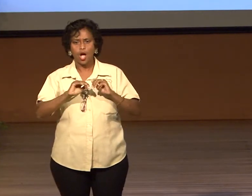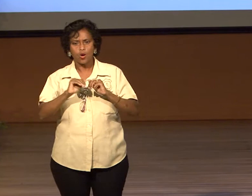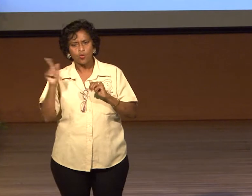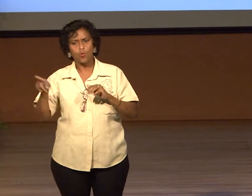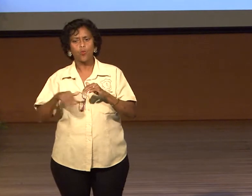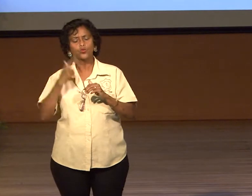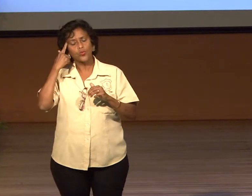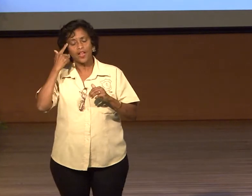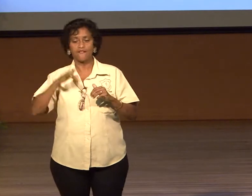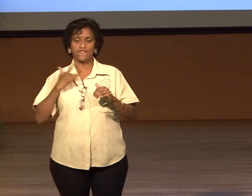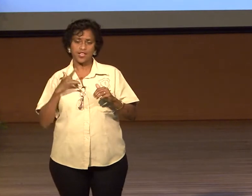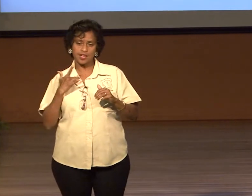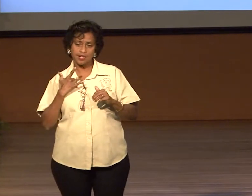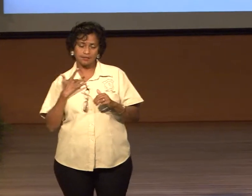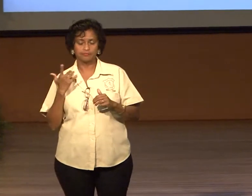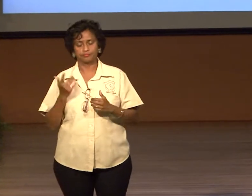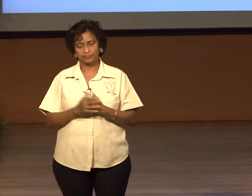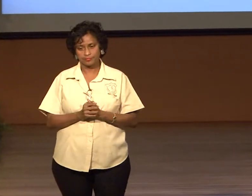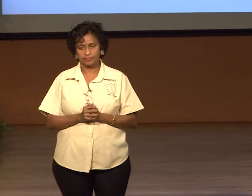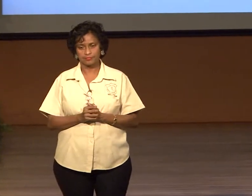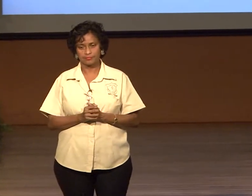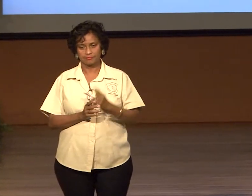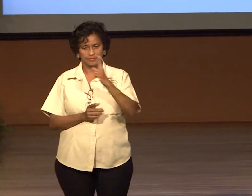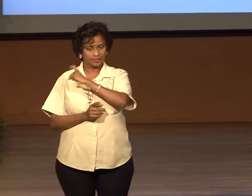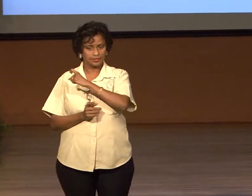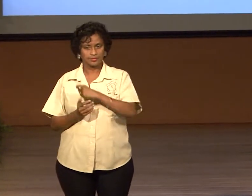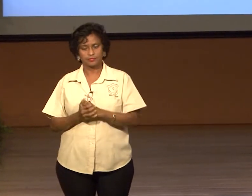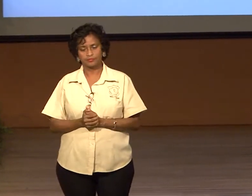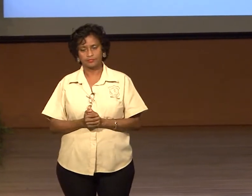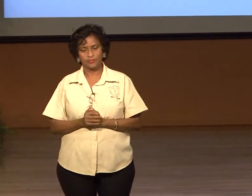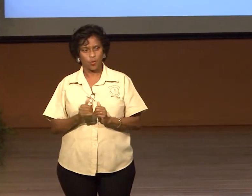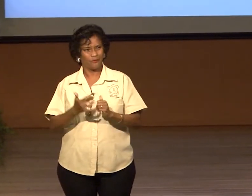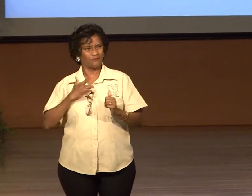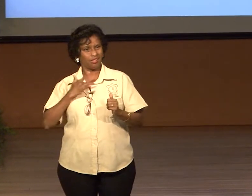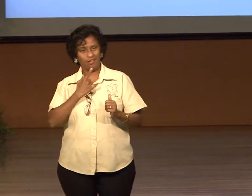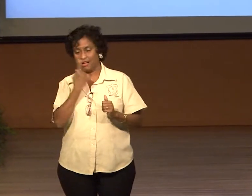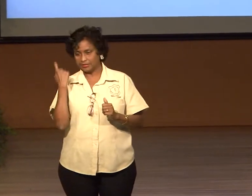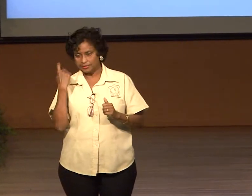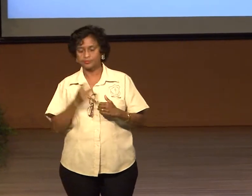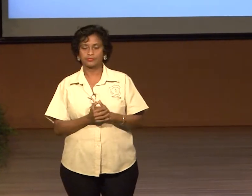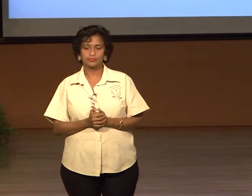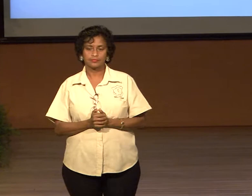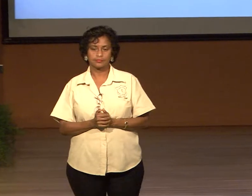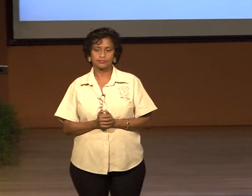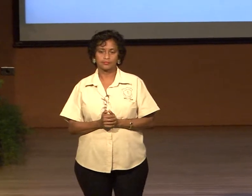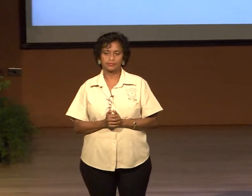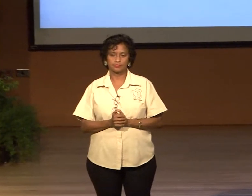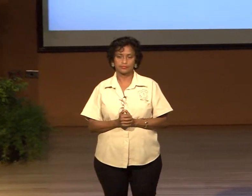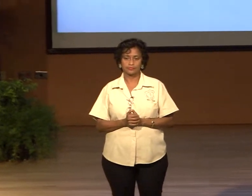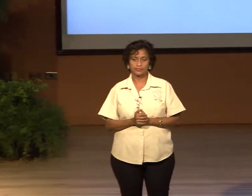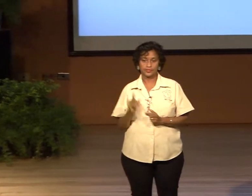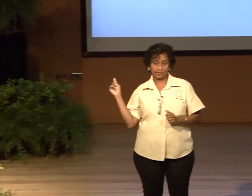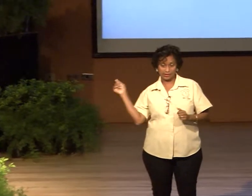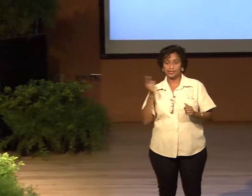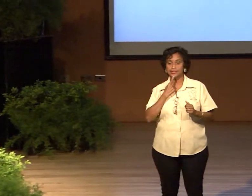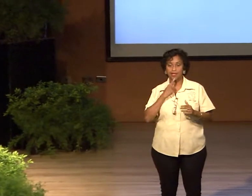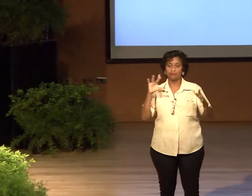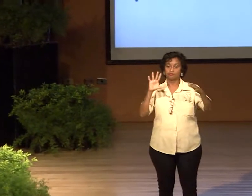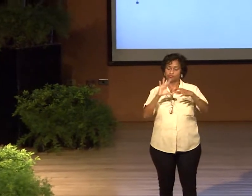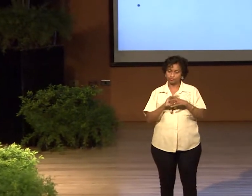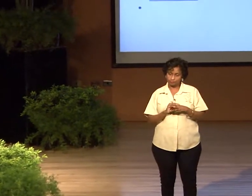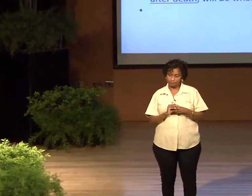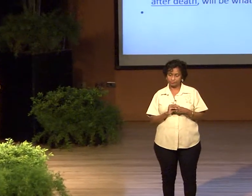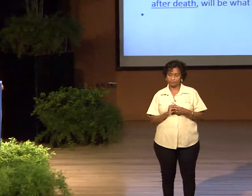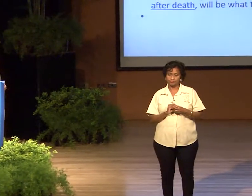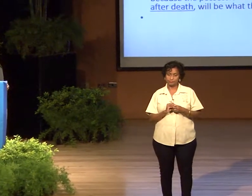Yeah, I mean, the whole idea of, again, that idea of having a mental health problem